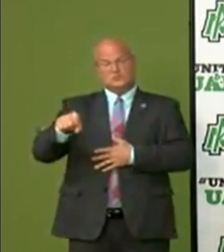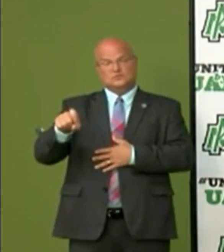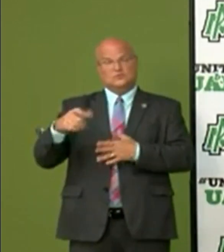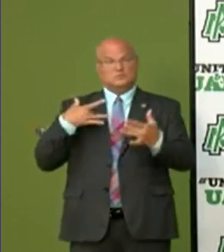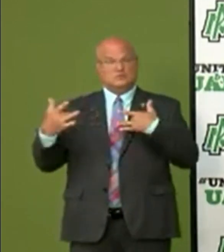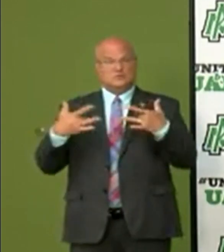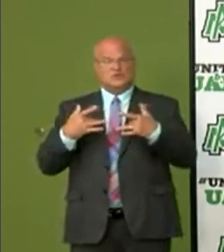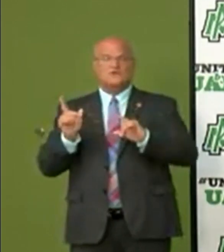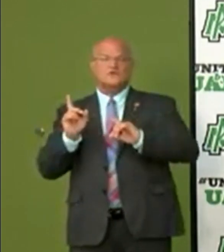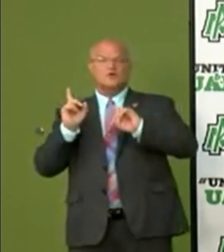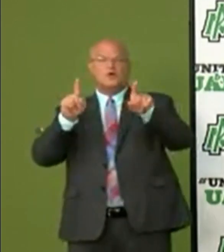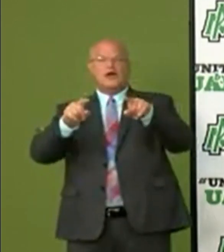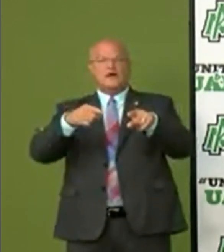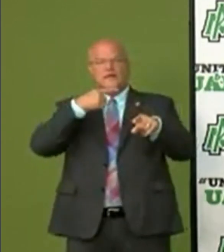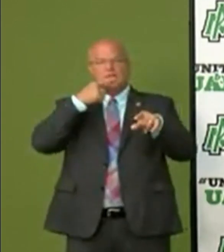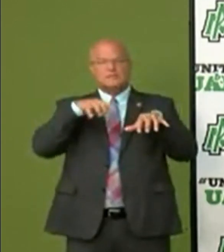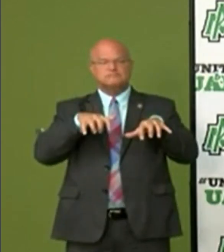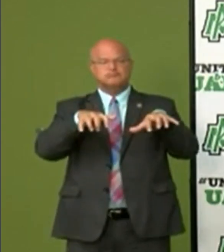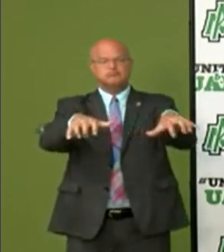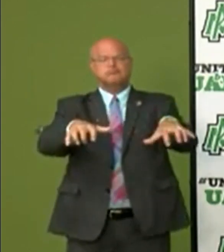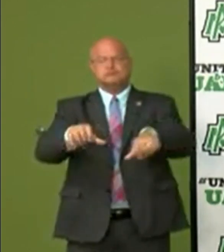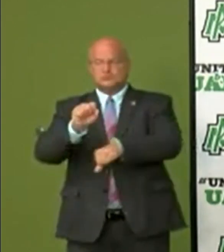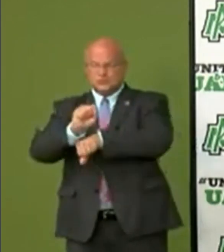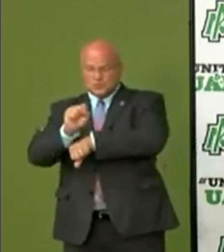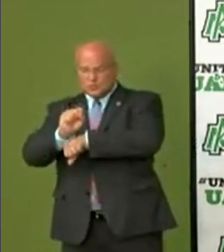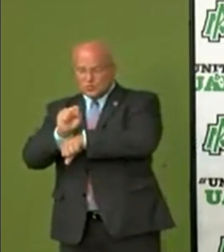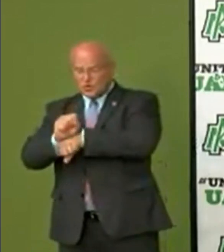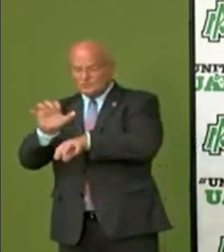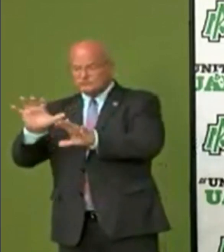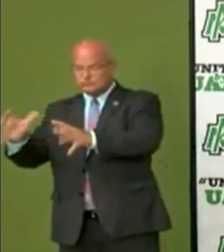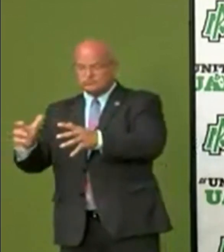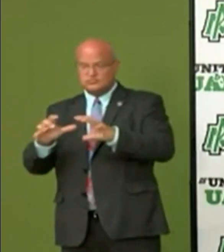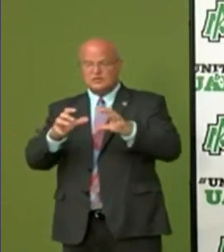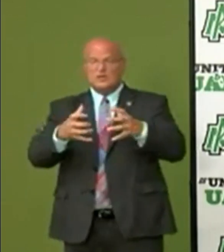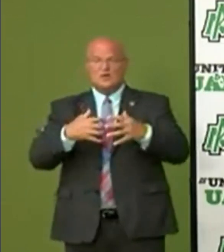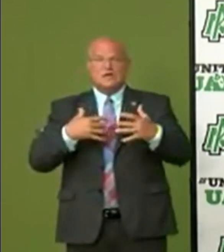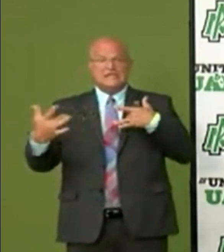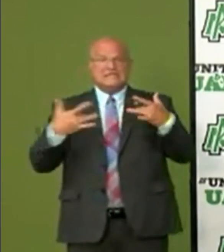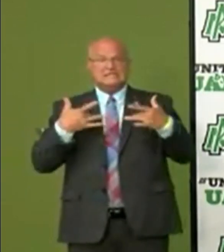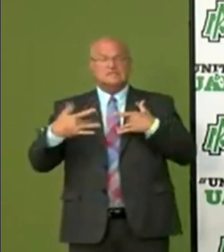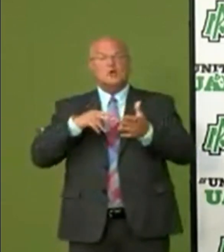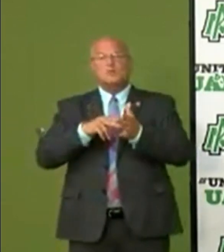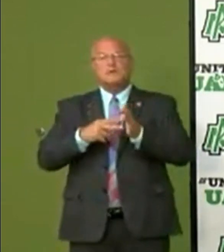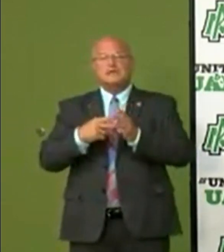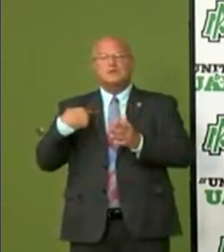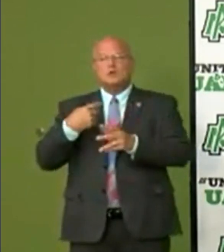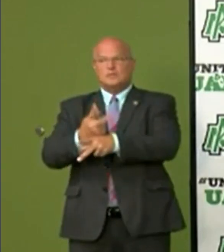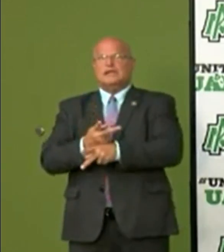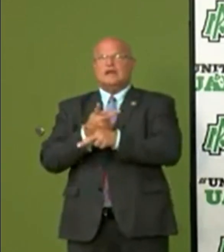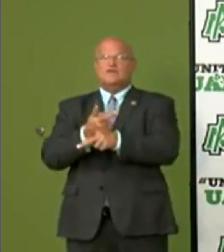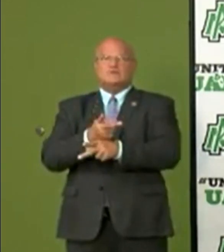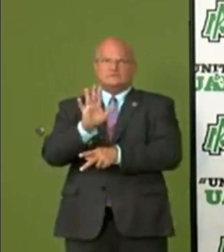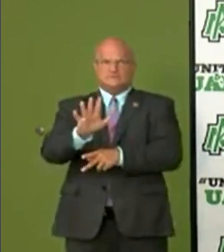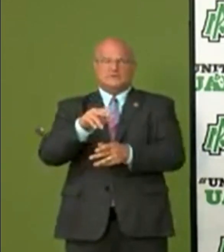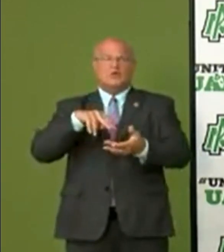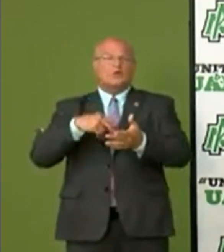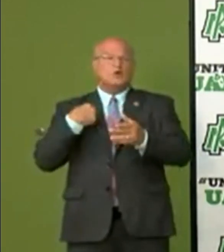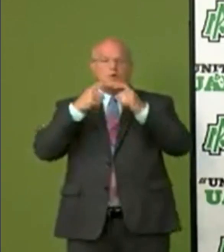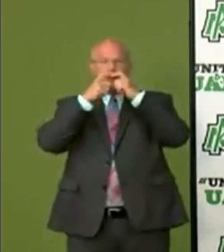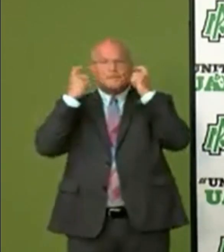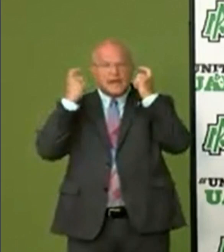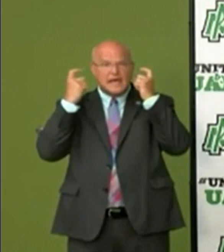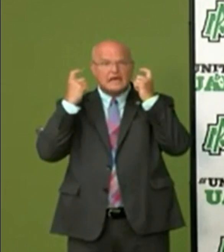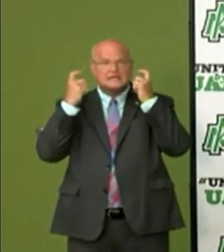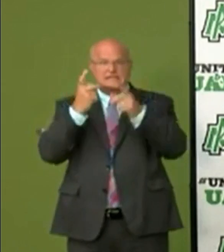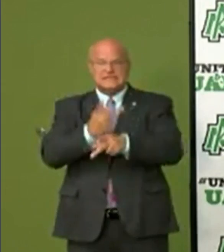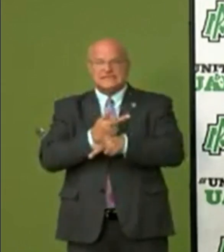If we go out into the public, if we go to work, by being worried, that means we're going to be careful. That means we're going to wear a mask.